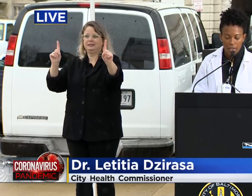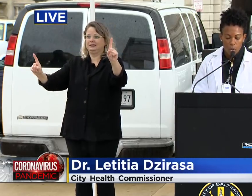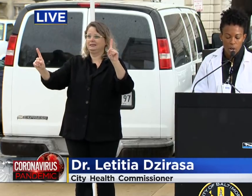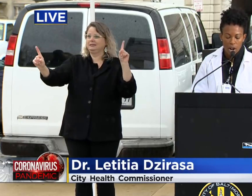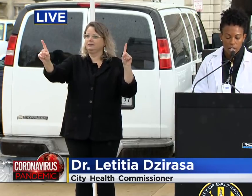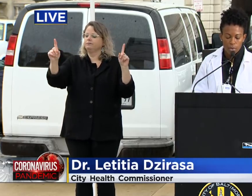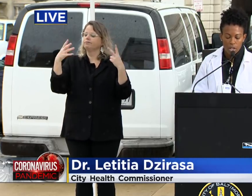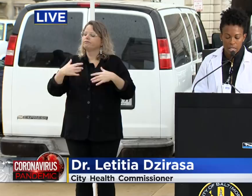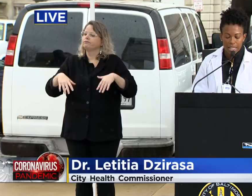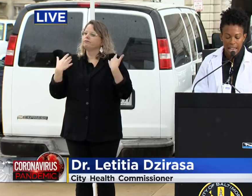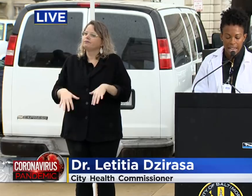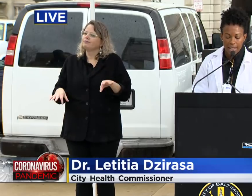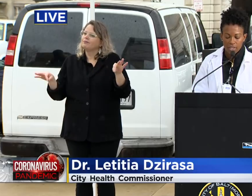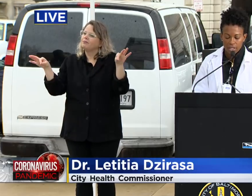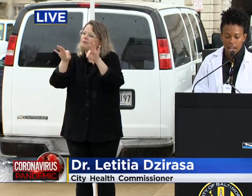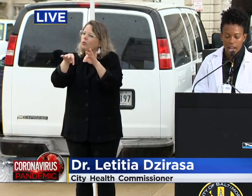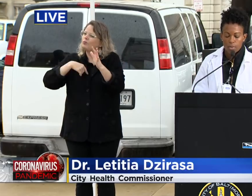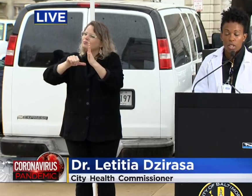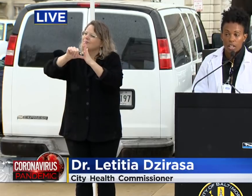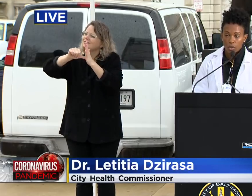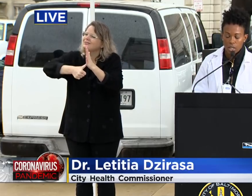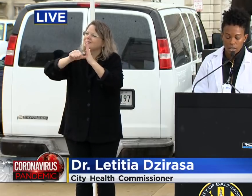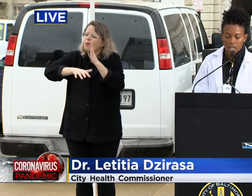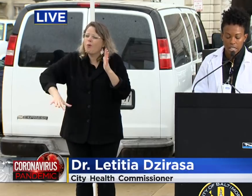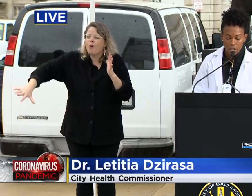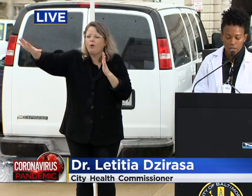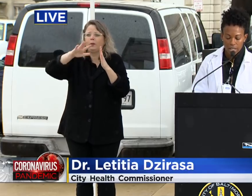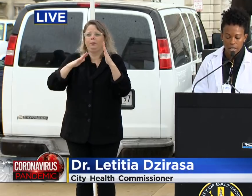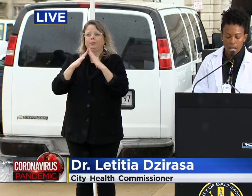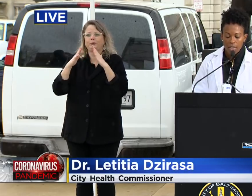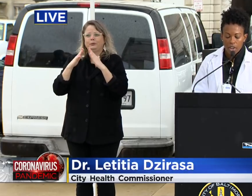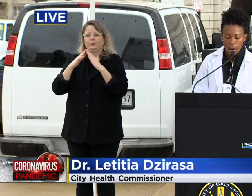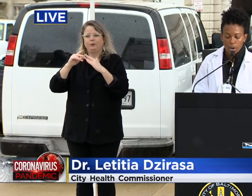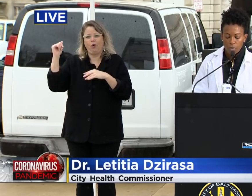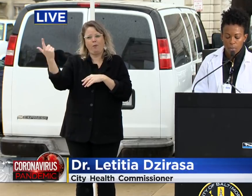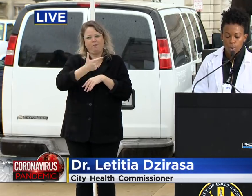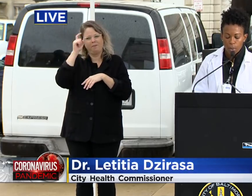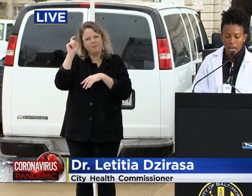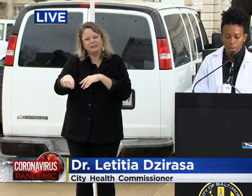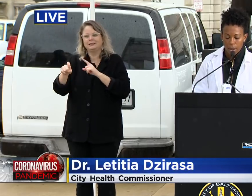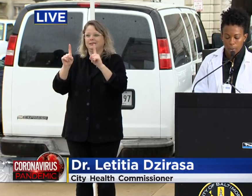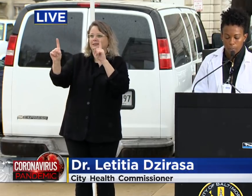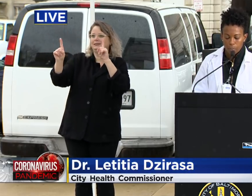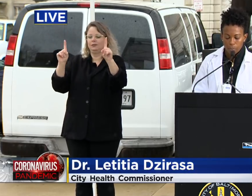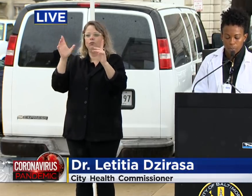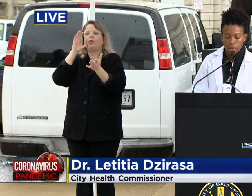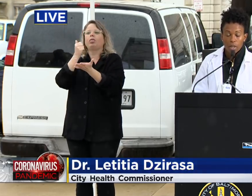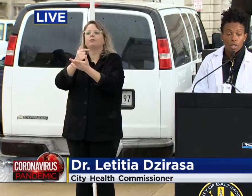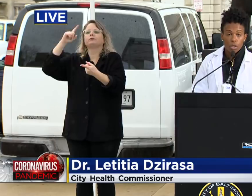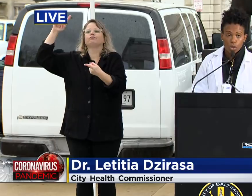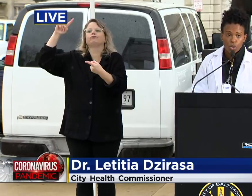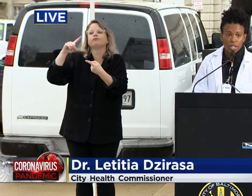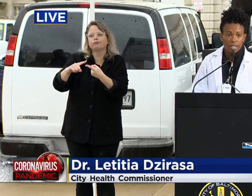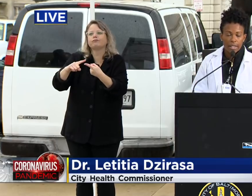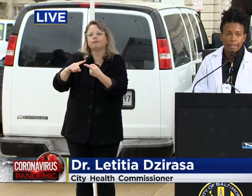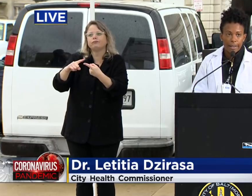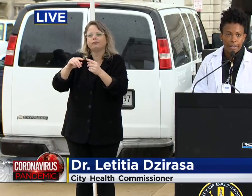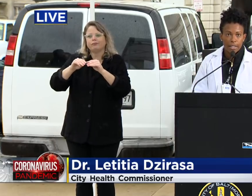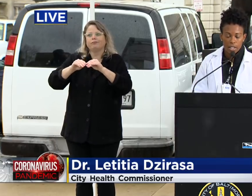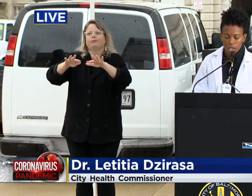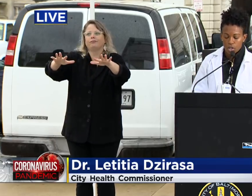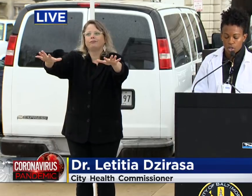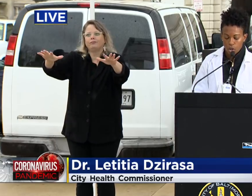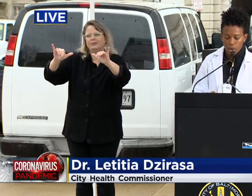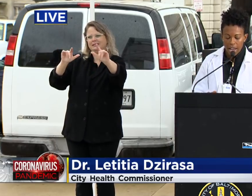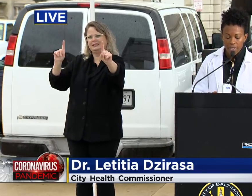step everyone in our community can take at this time to decrease the number of people who become ill. Social distancing, again,